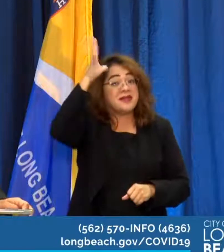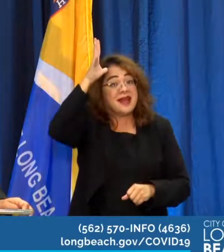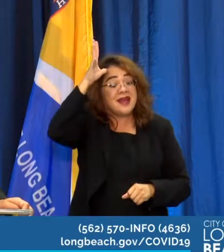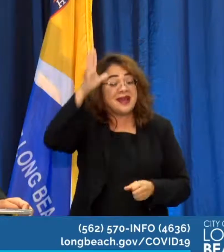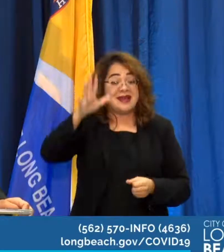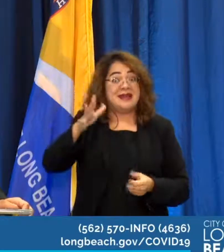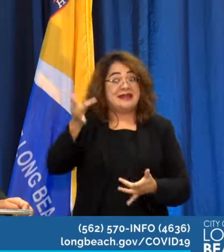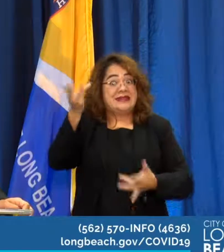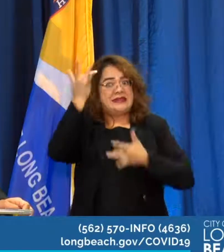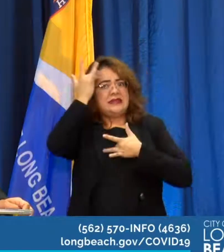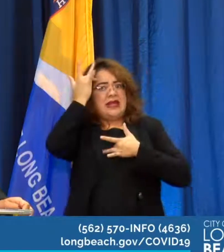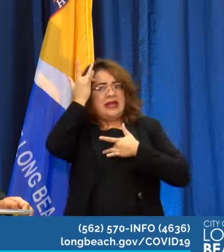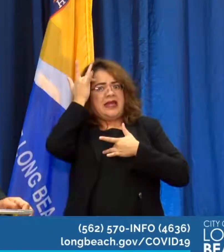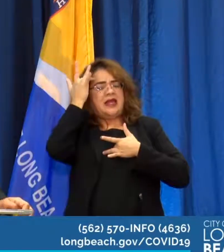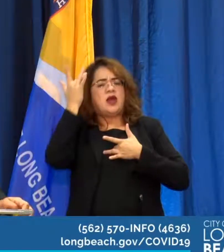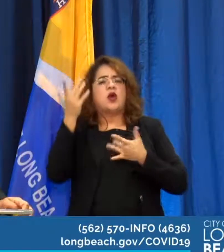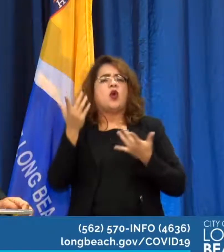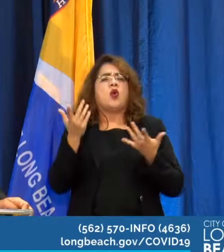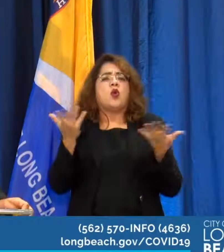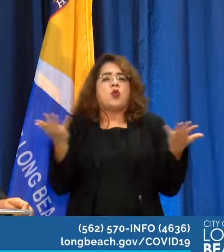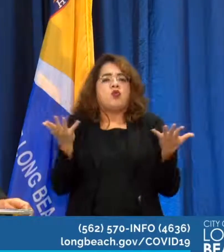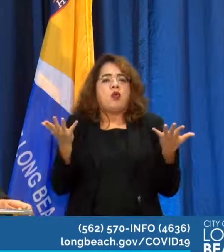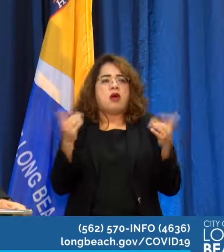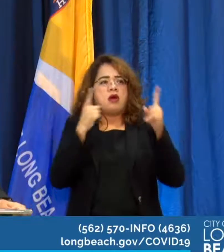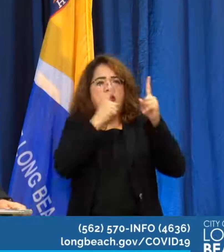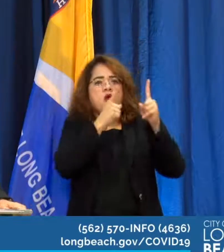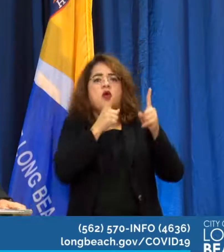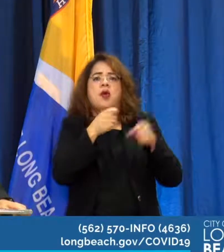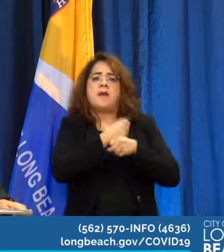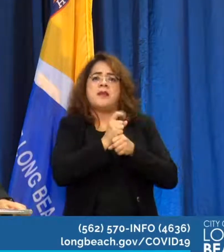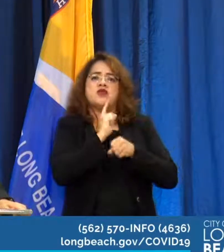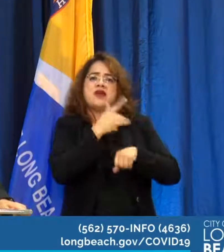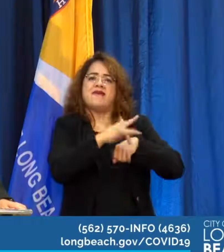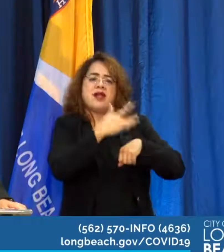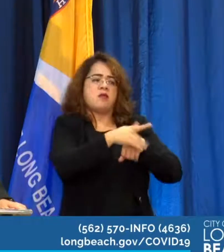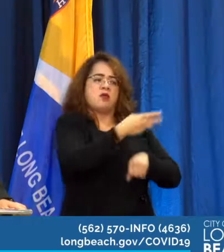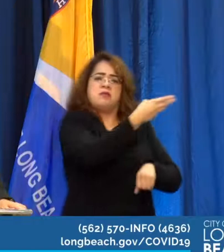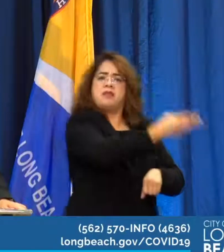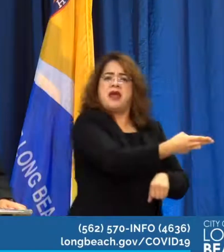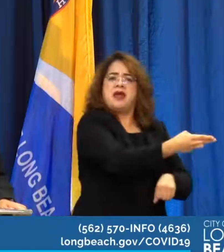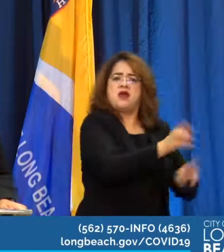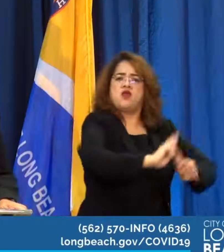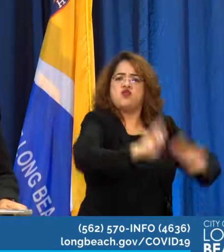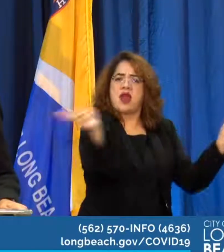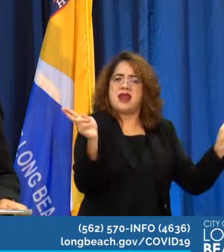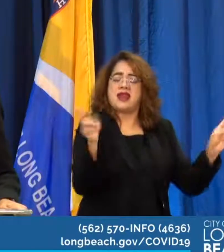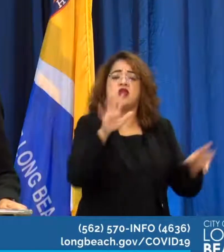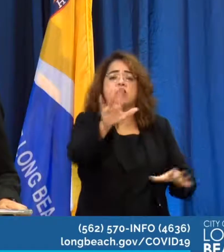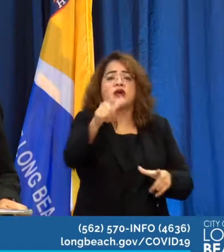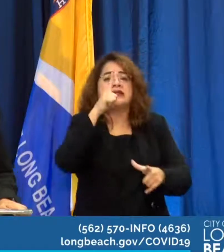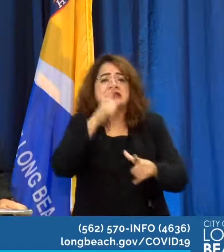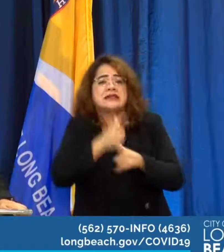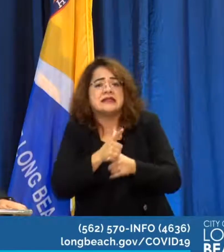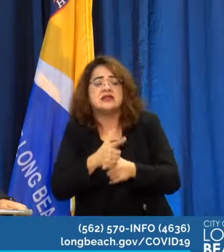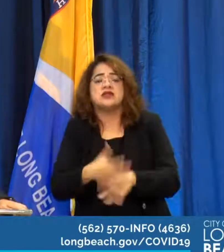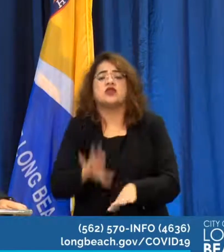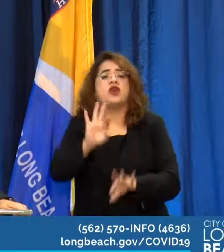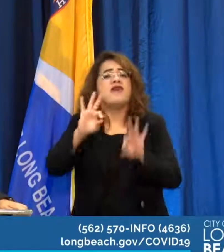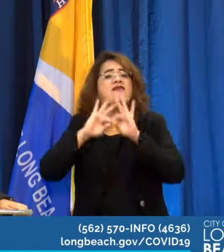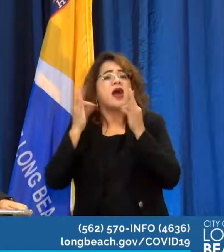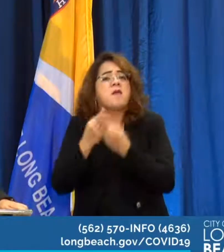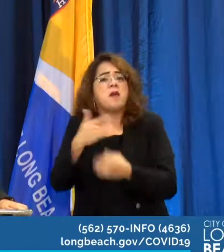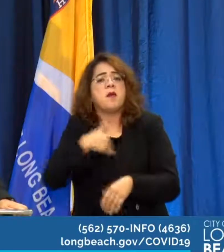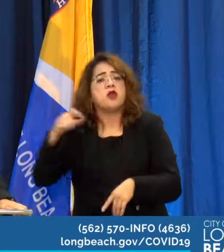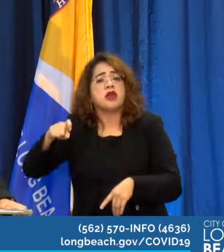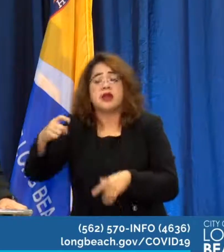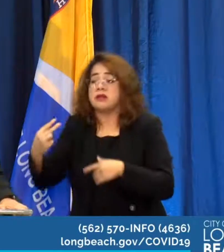bed available and waiting for them at one of our hospitals. That if your sister or a family member needs a